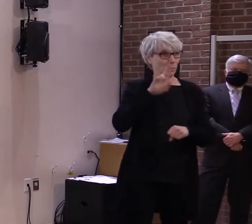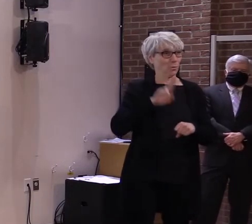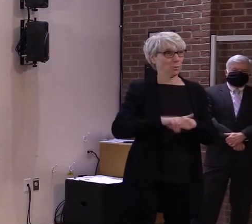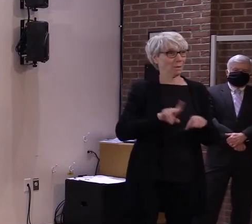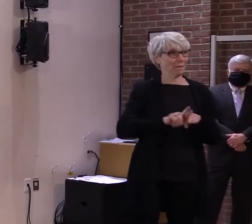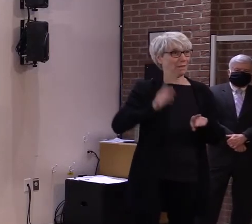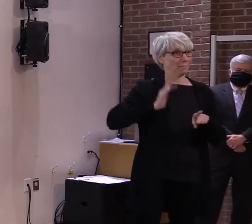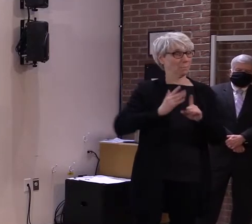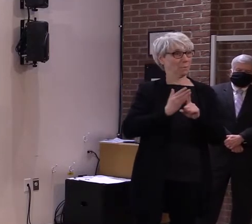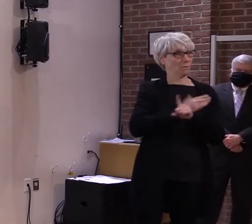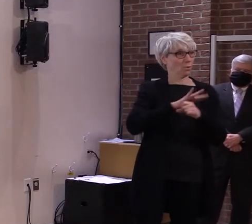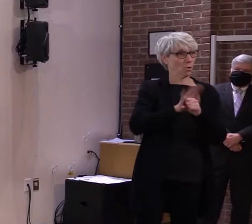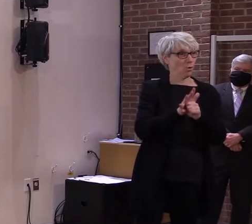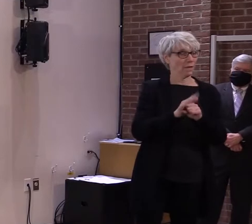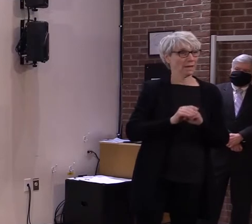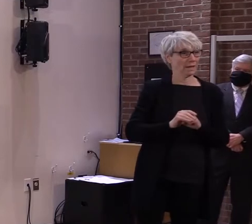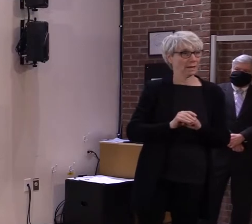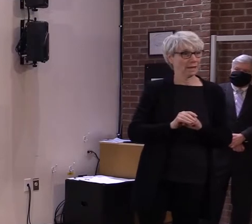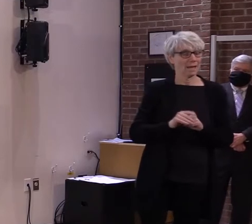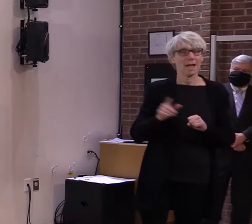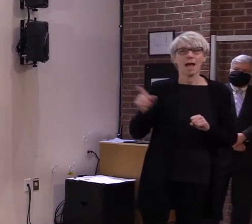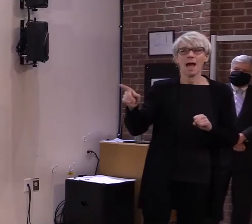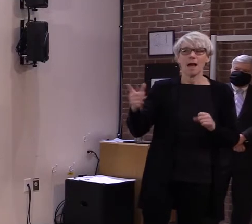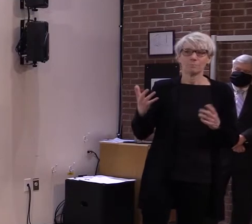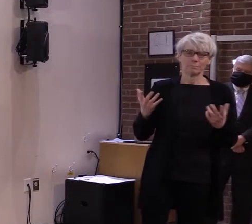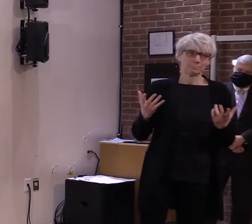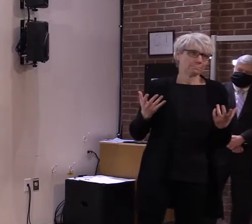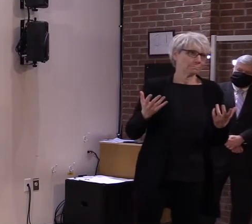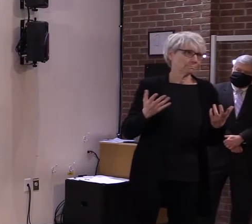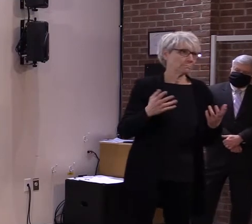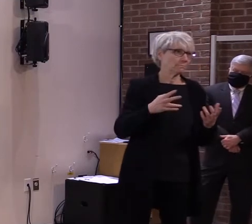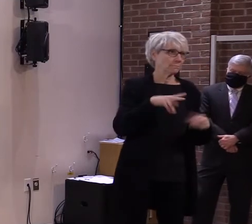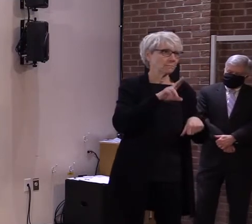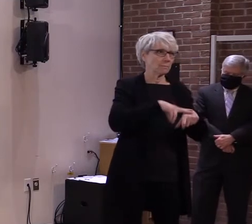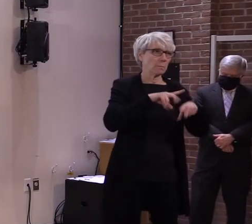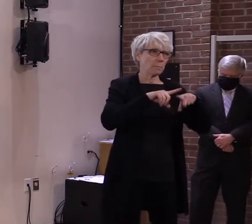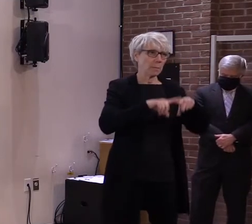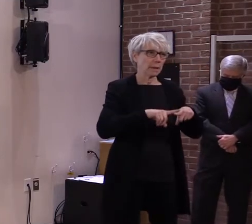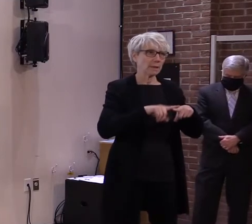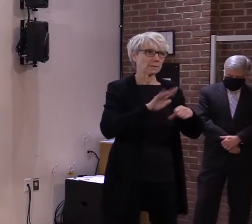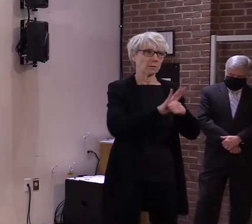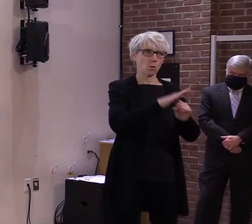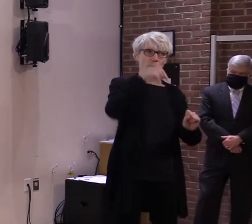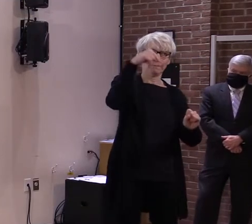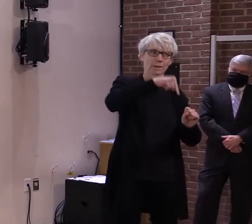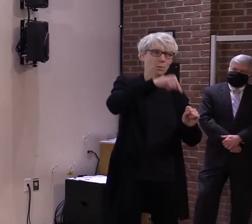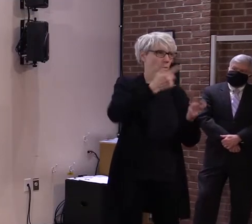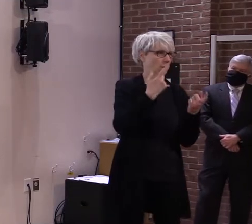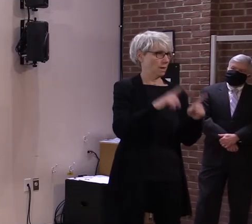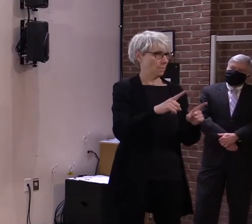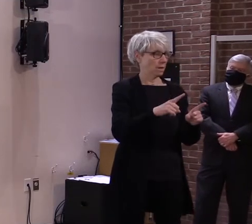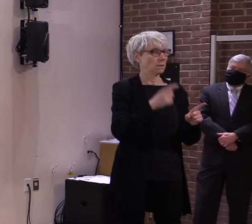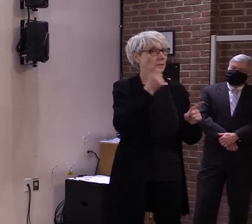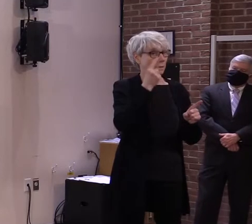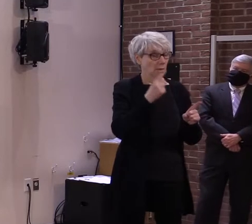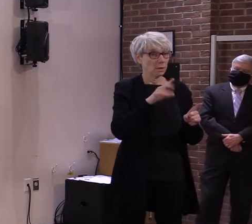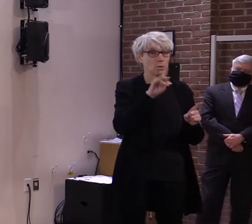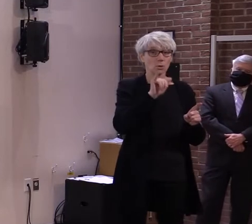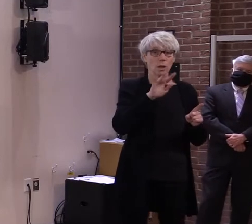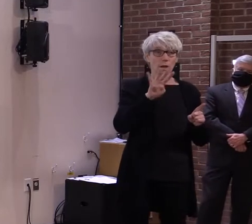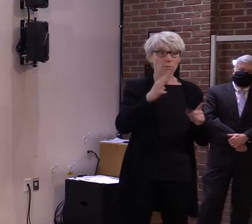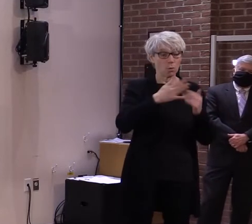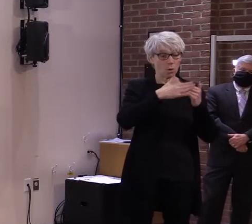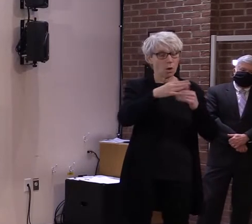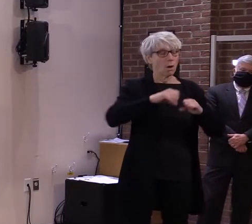depends on the virus and circumstances between now and then, but we certainly will feel a lot more normal than we have over the